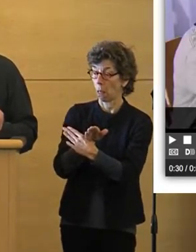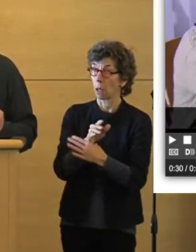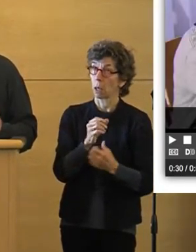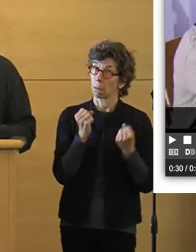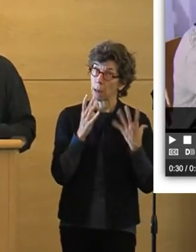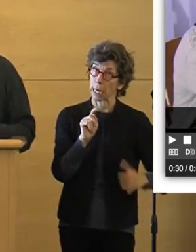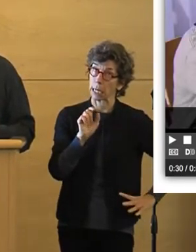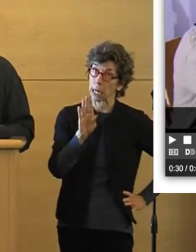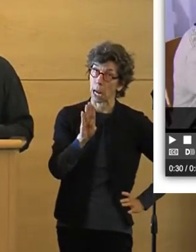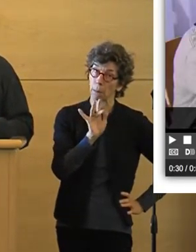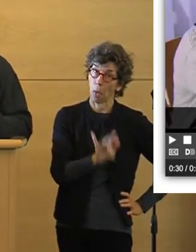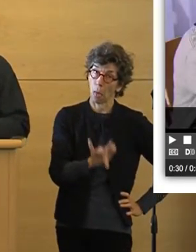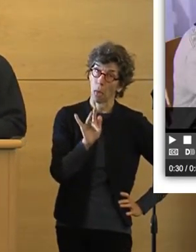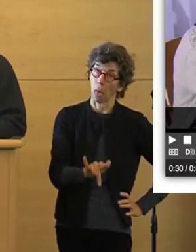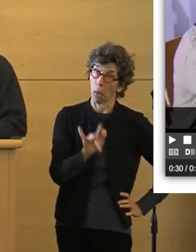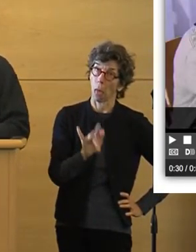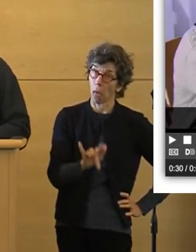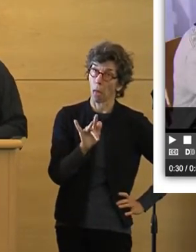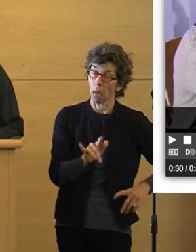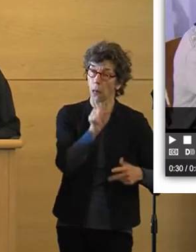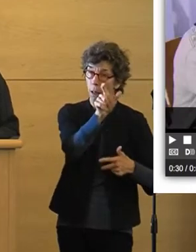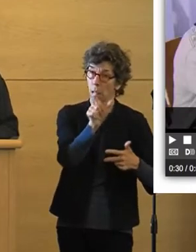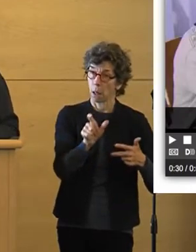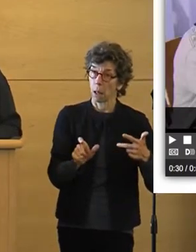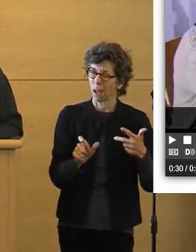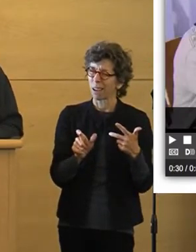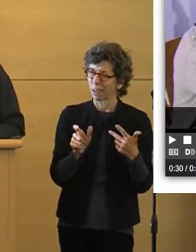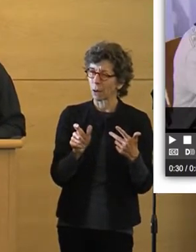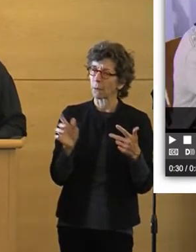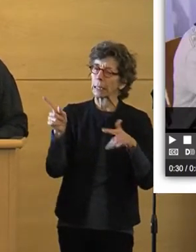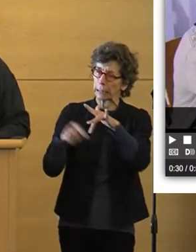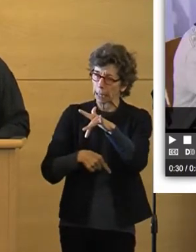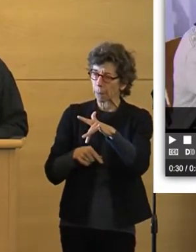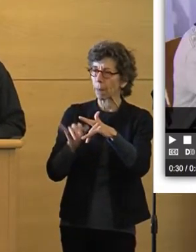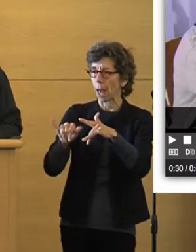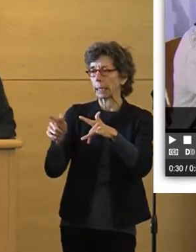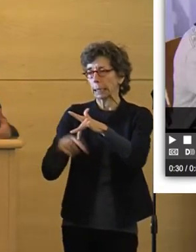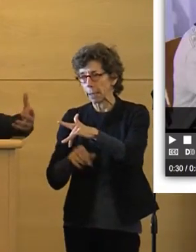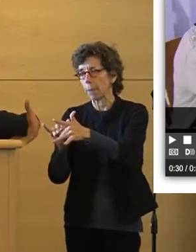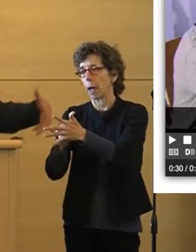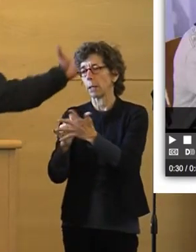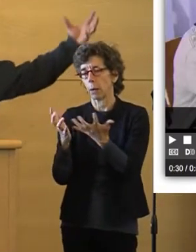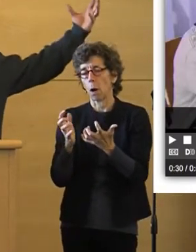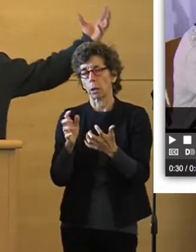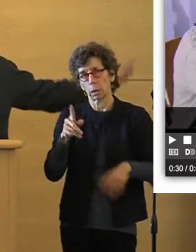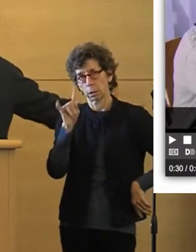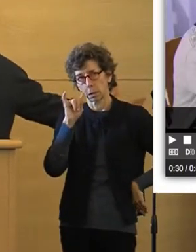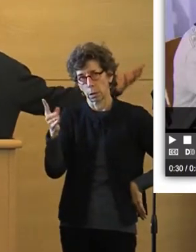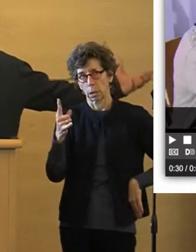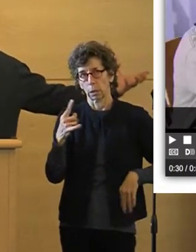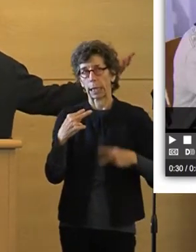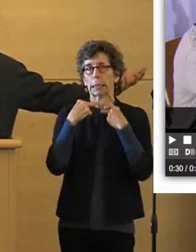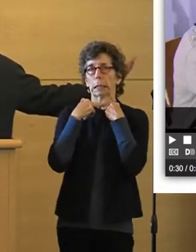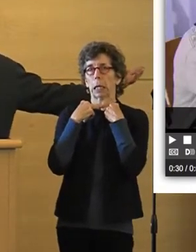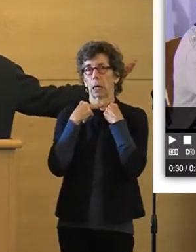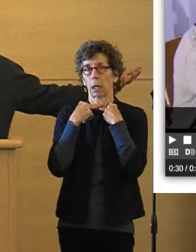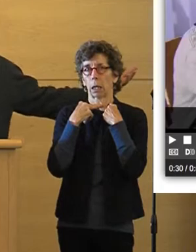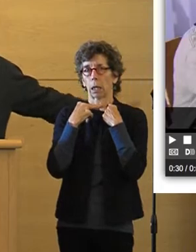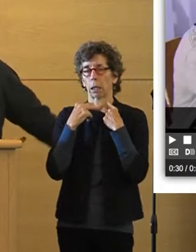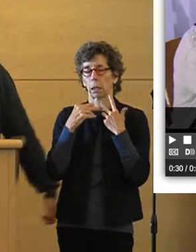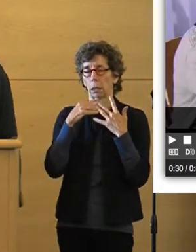tab through the transcript and press enter or space to start playing the video at that point. Now that's optional because that